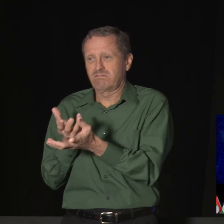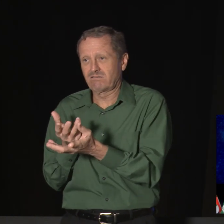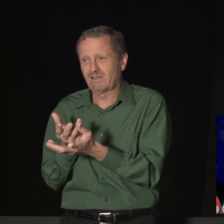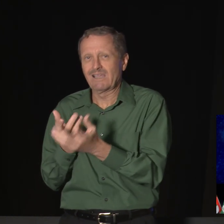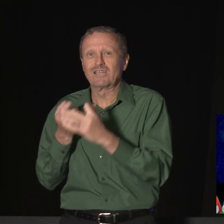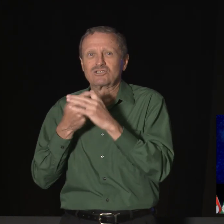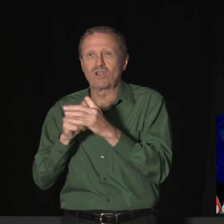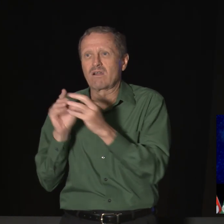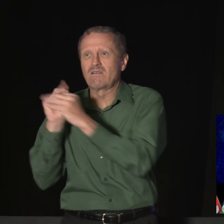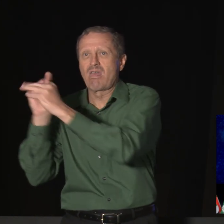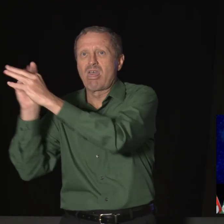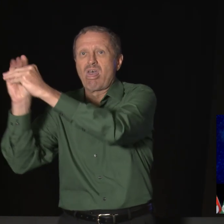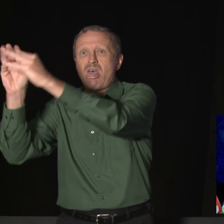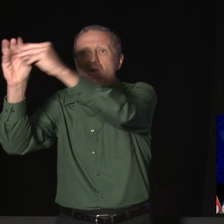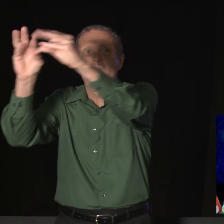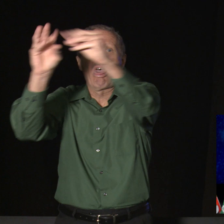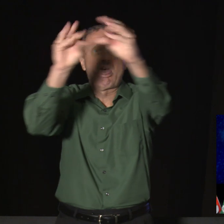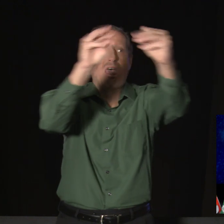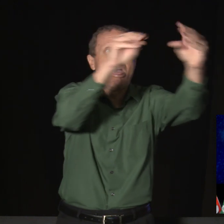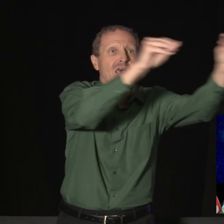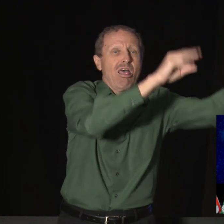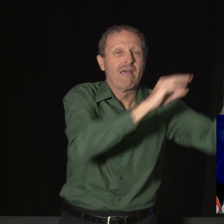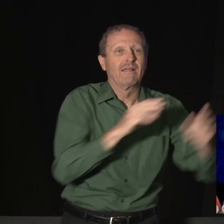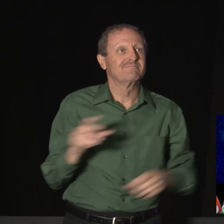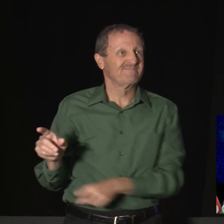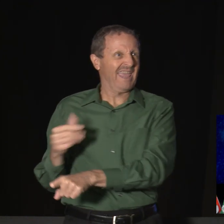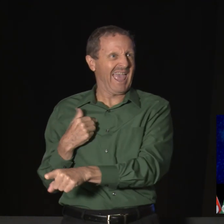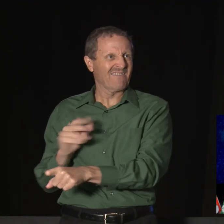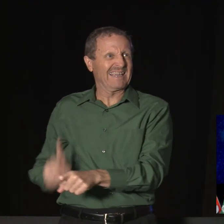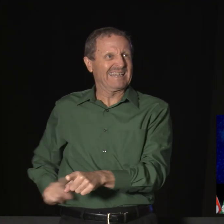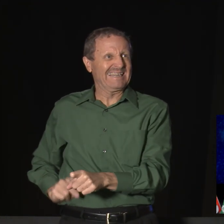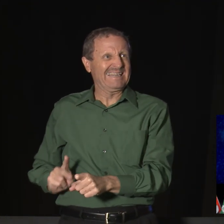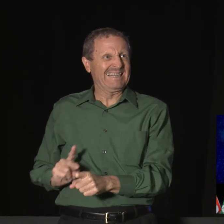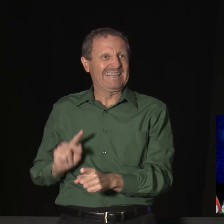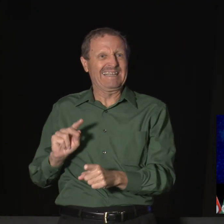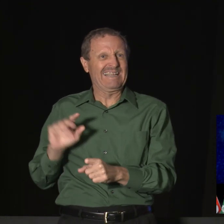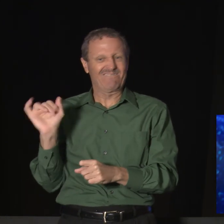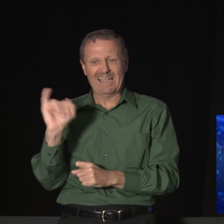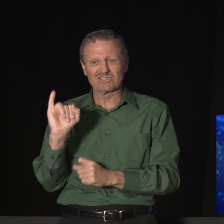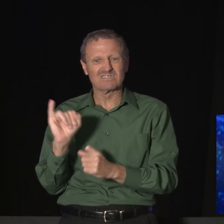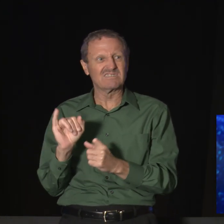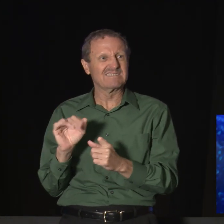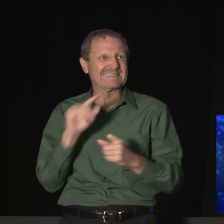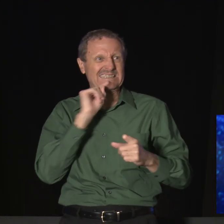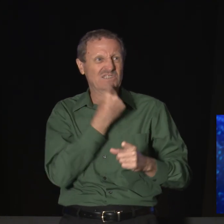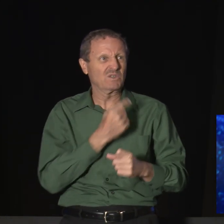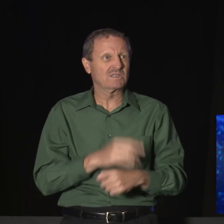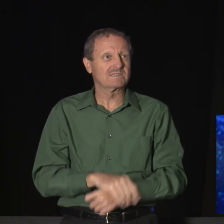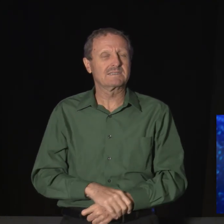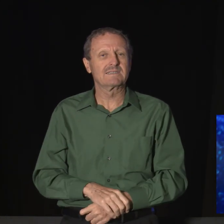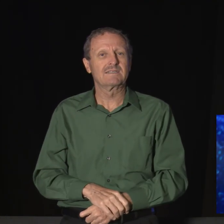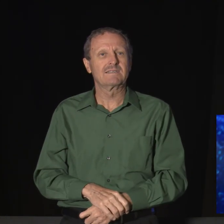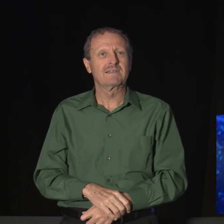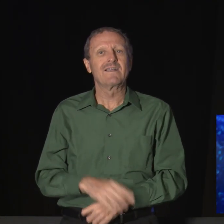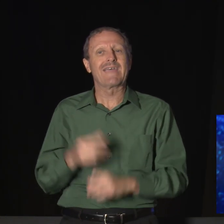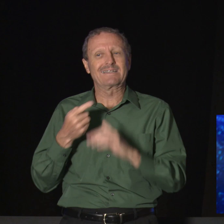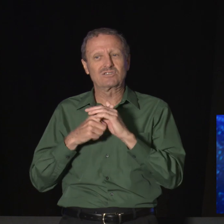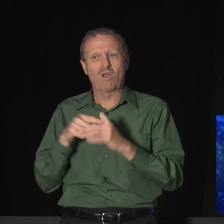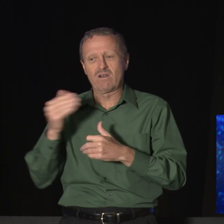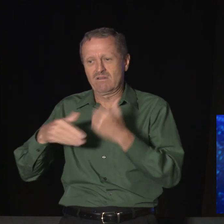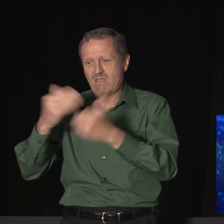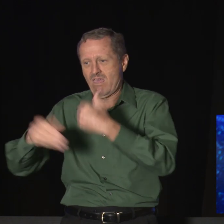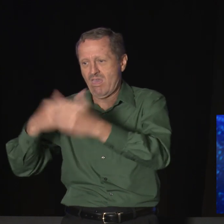as the word got back, hey, she's got a kidney infection. This is serious. That set in motion some